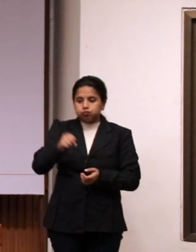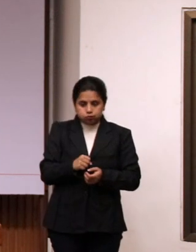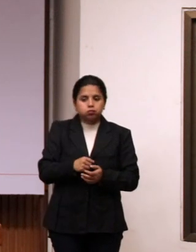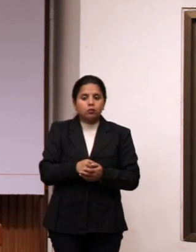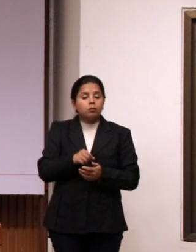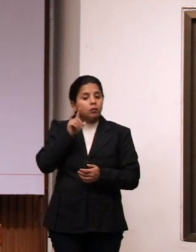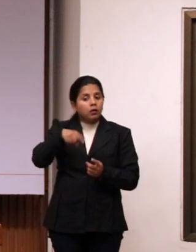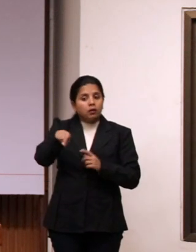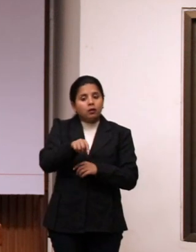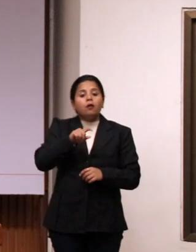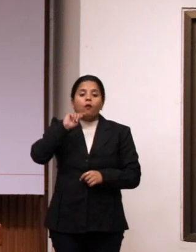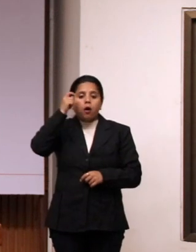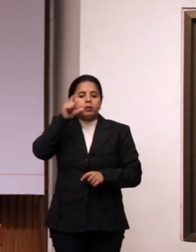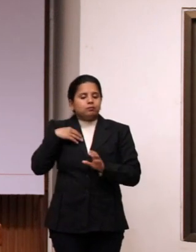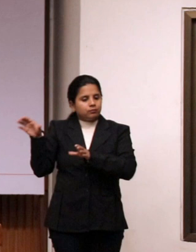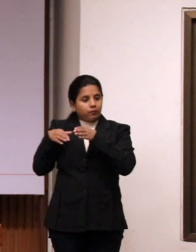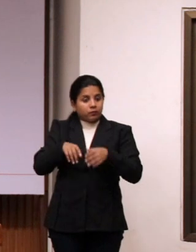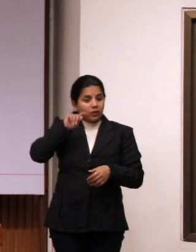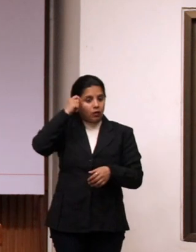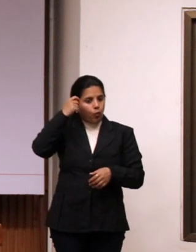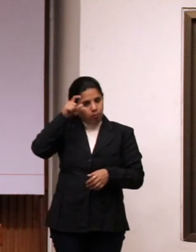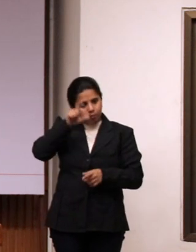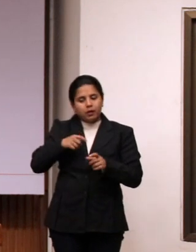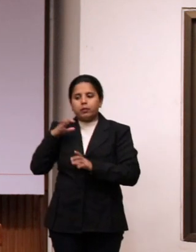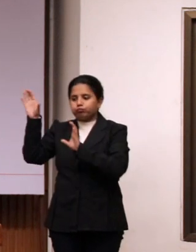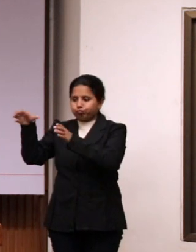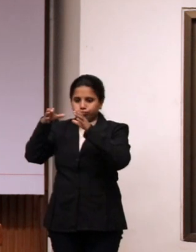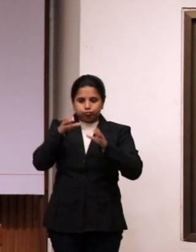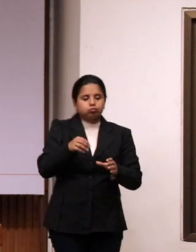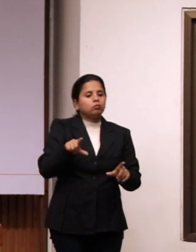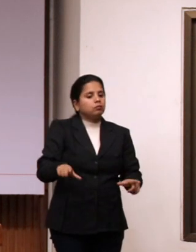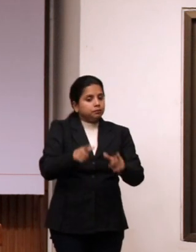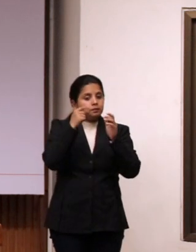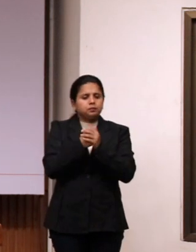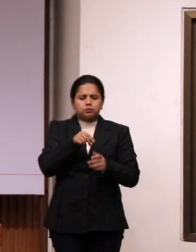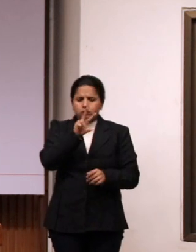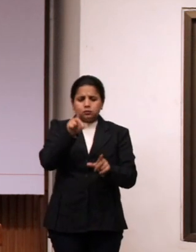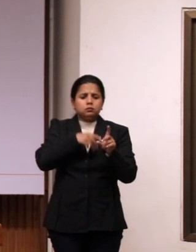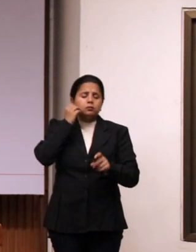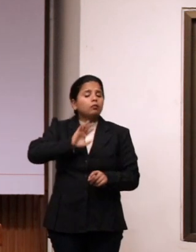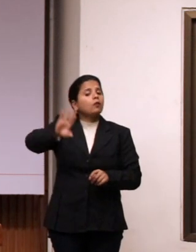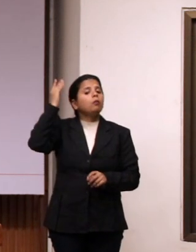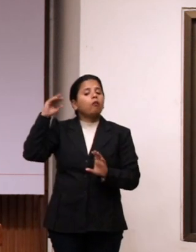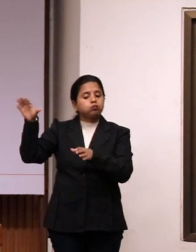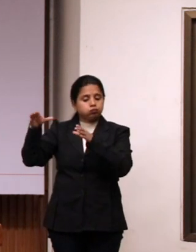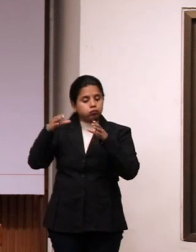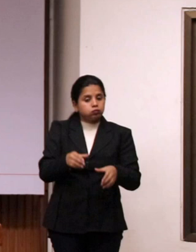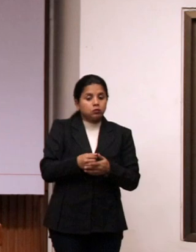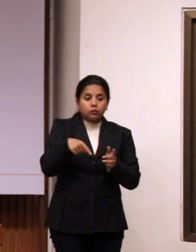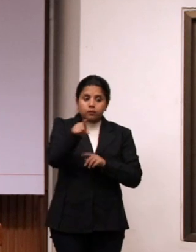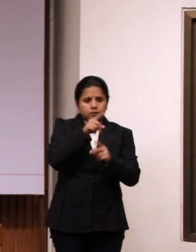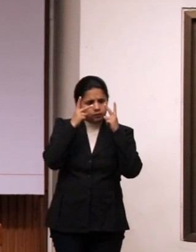brought from Vilayat by Vilayati people, like Angrez brought them. And historically, 200 years ago, it was brought. And when you look